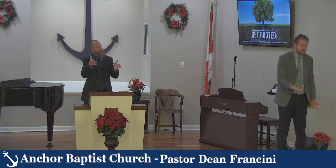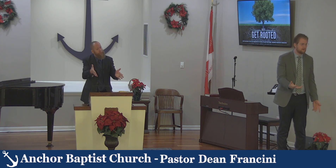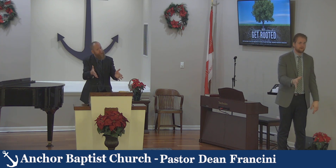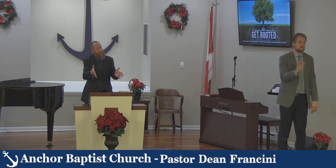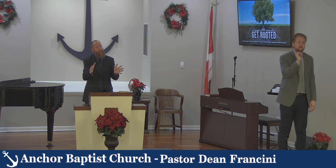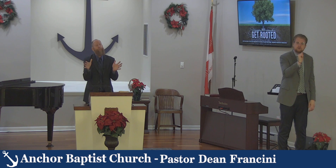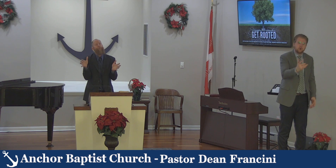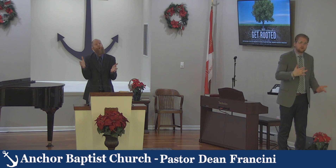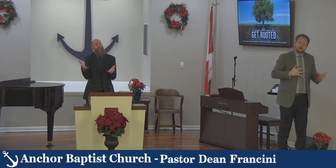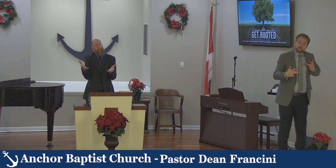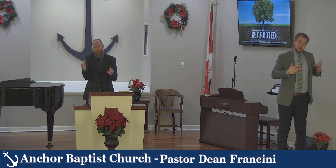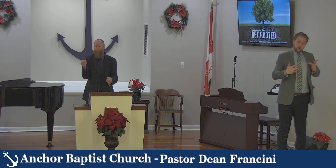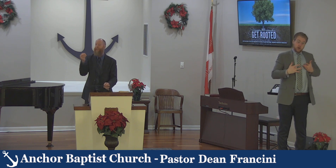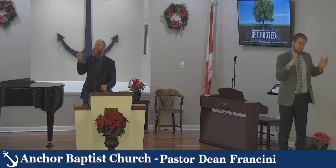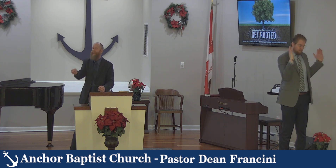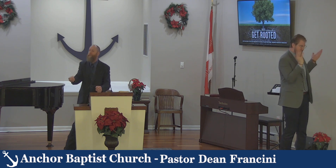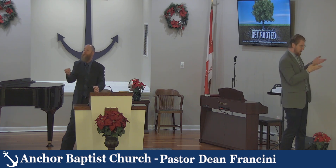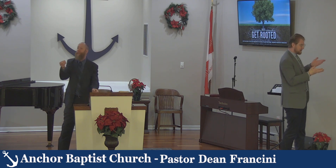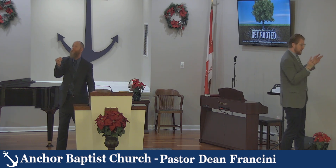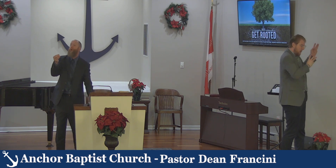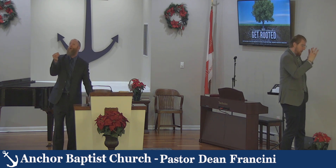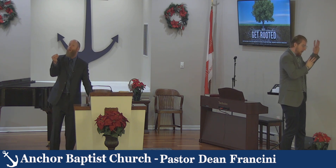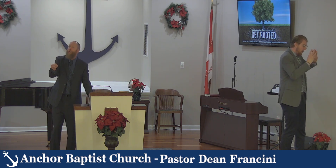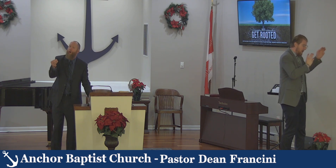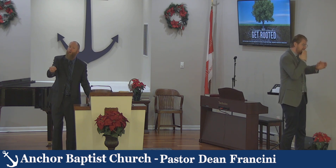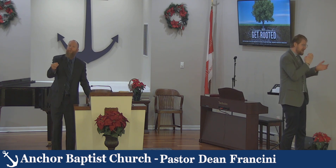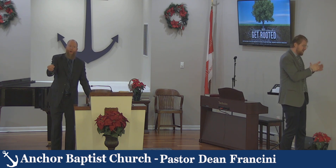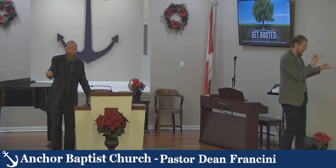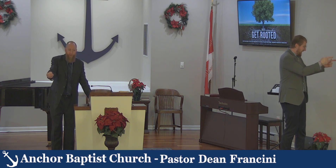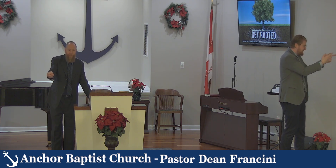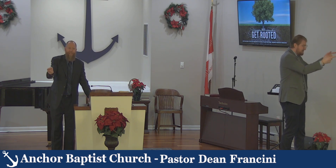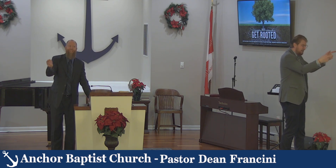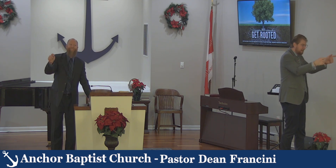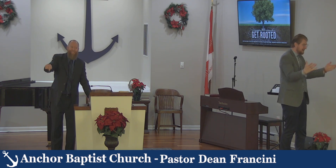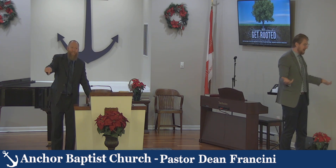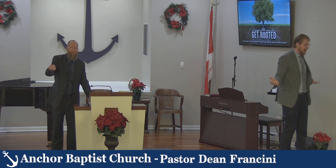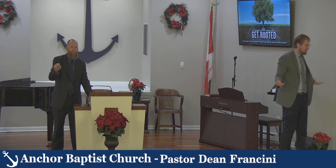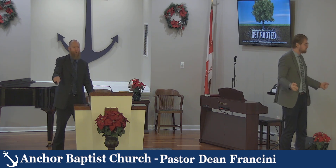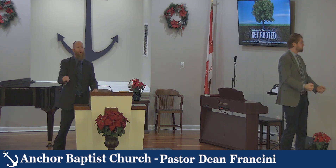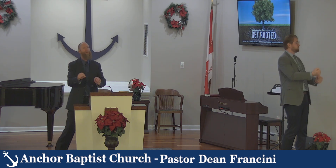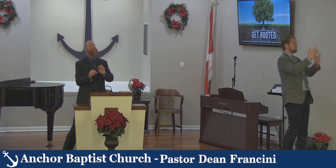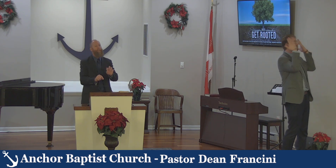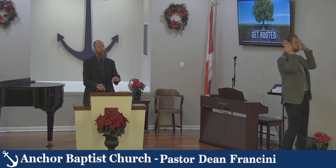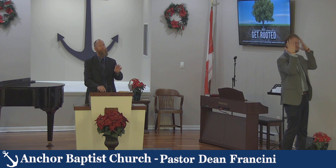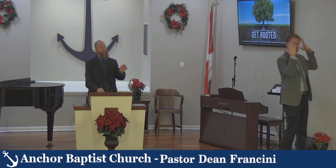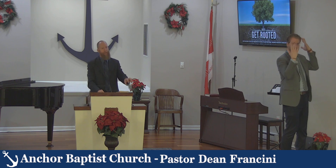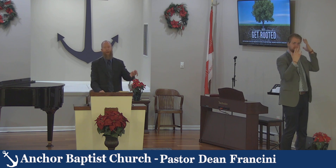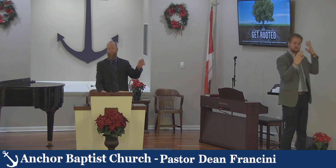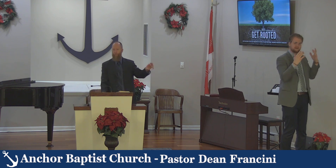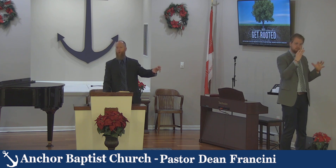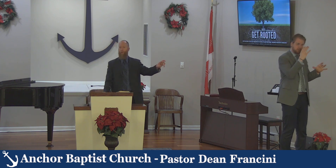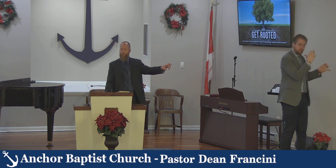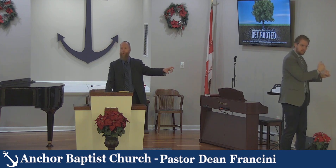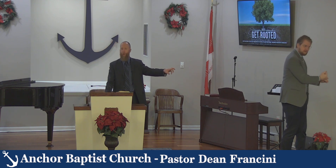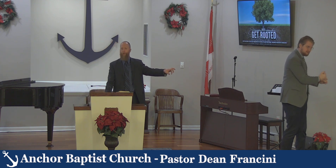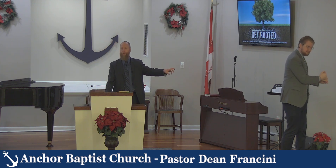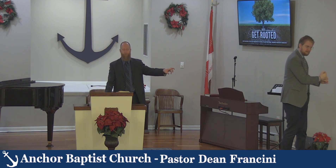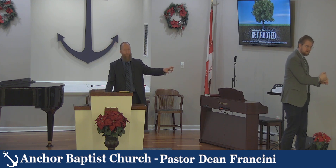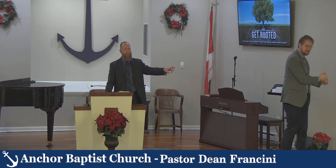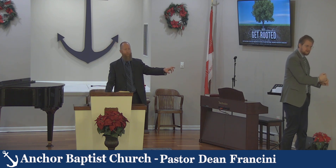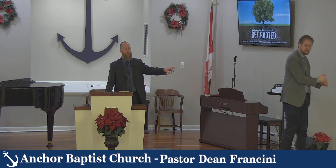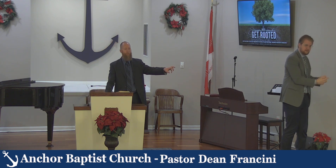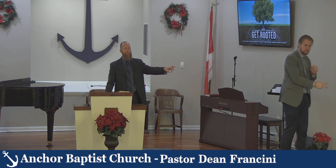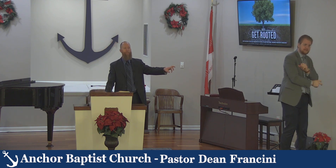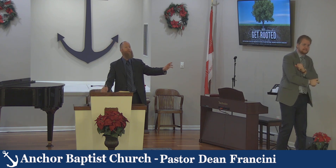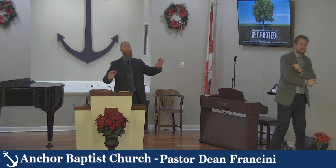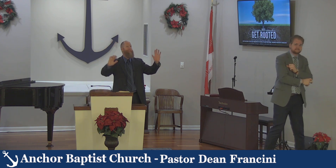so concerned and focused on the evil that's going on around you that it steals your gift of time for the cause of Christ. You with